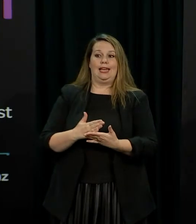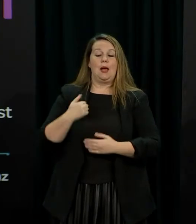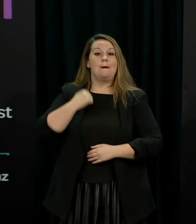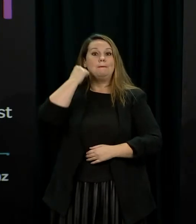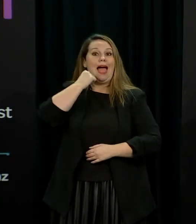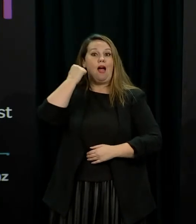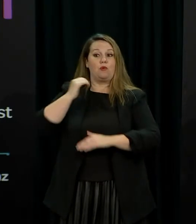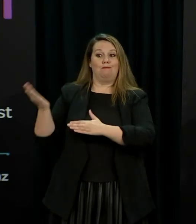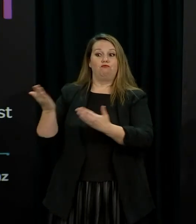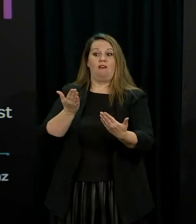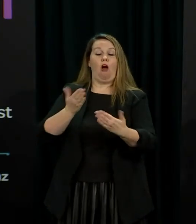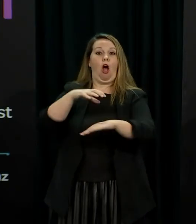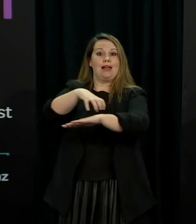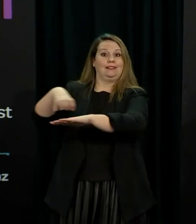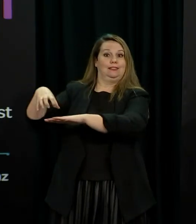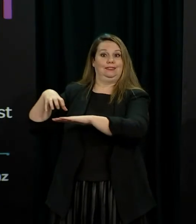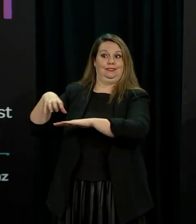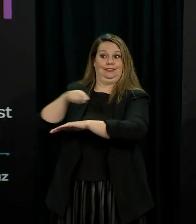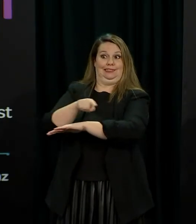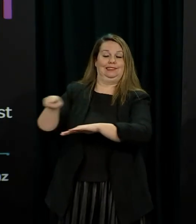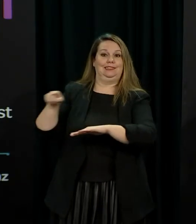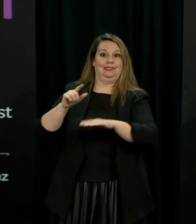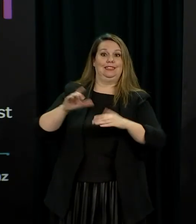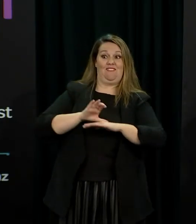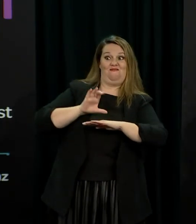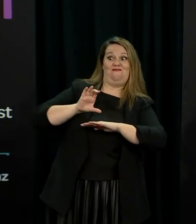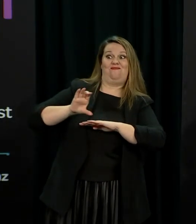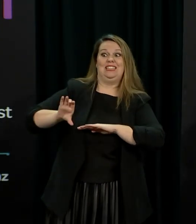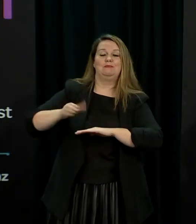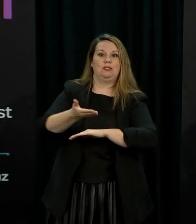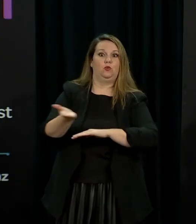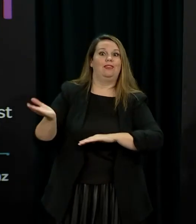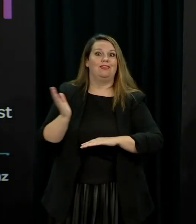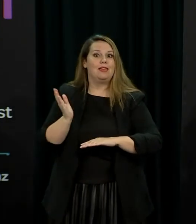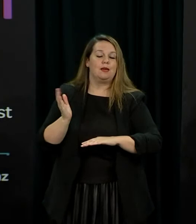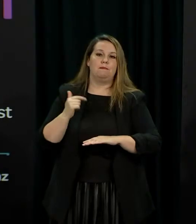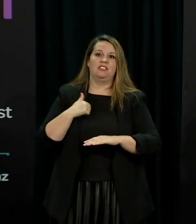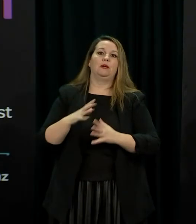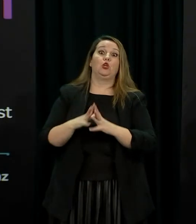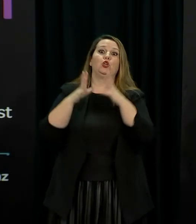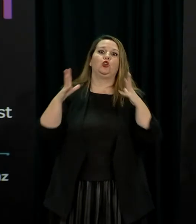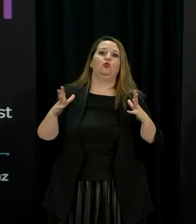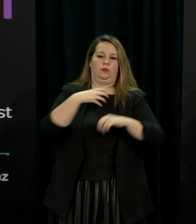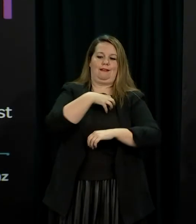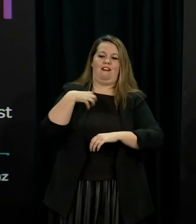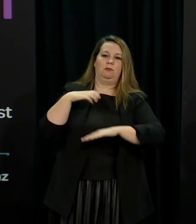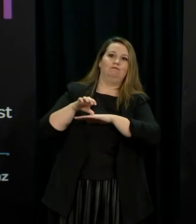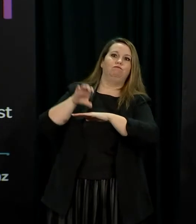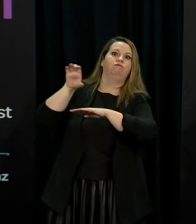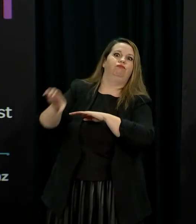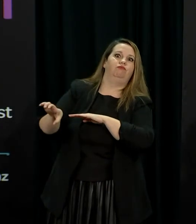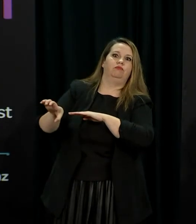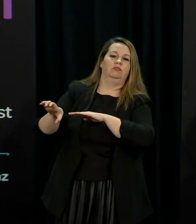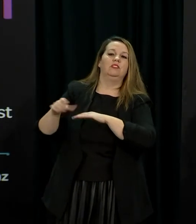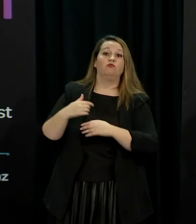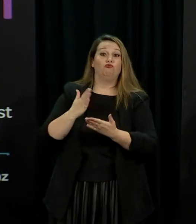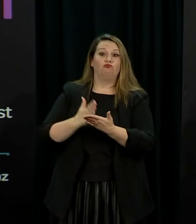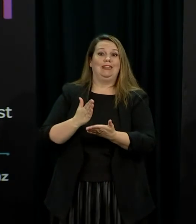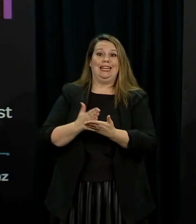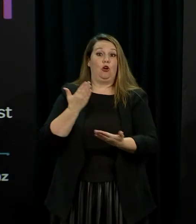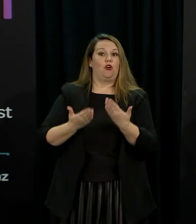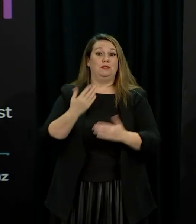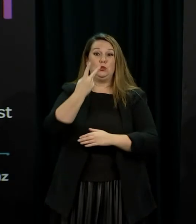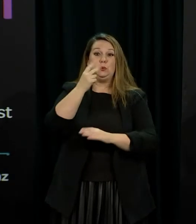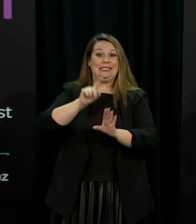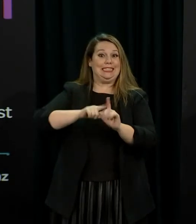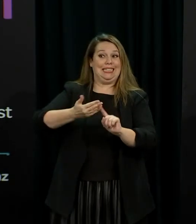provider sector over the last 2 years has been substantial, and the biggest investment in 20 years, and probably bigger than the